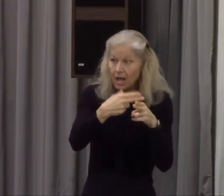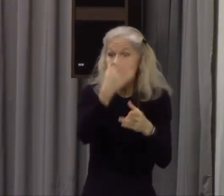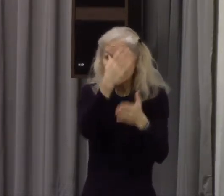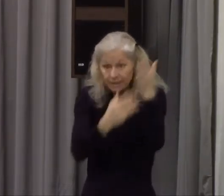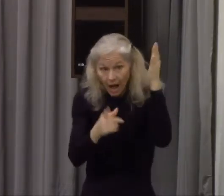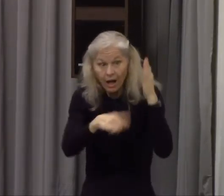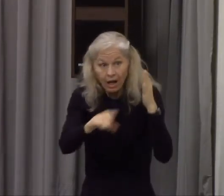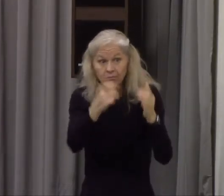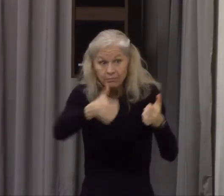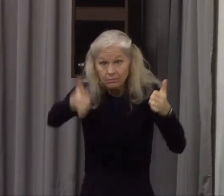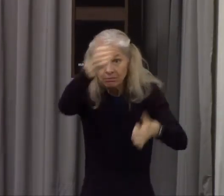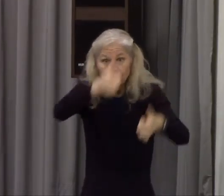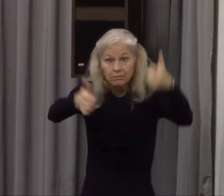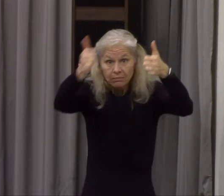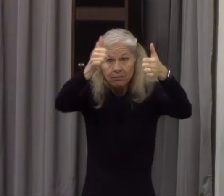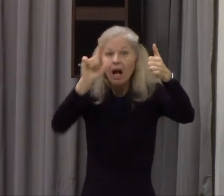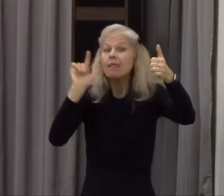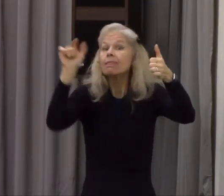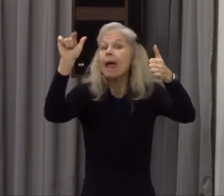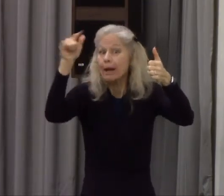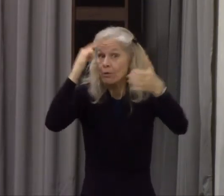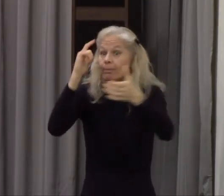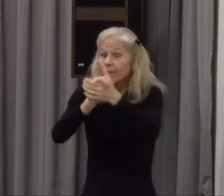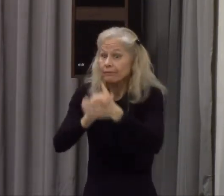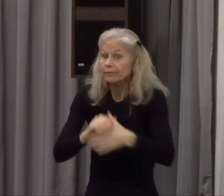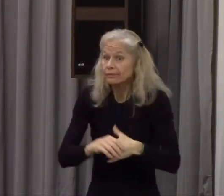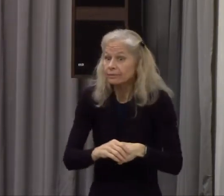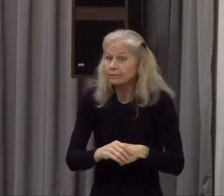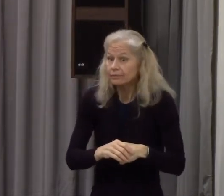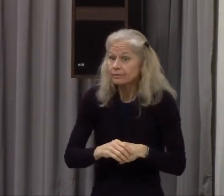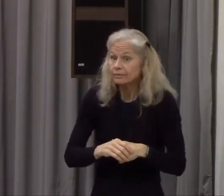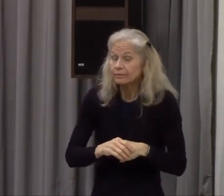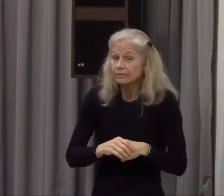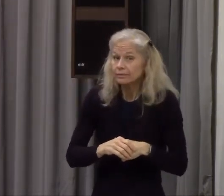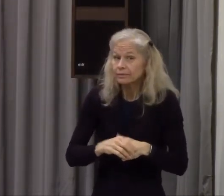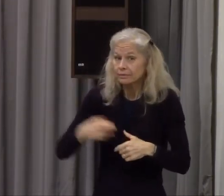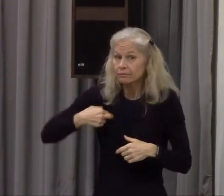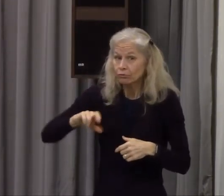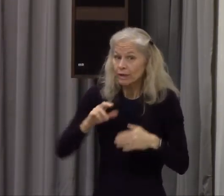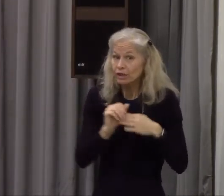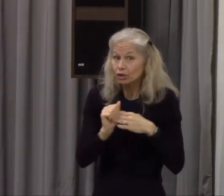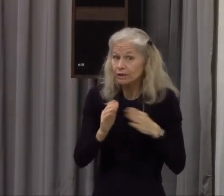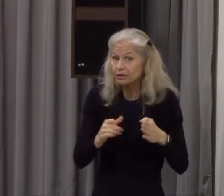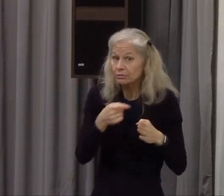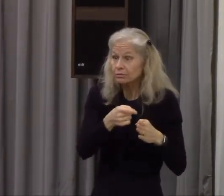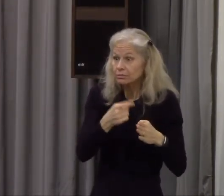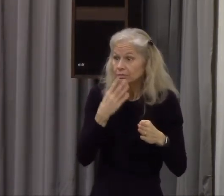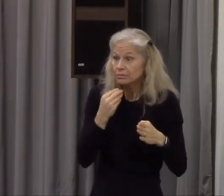in unbelief. You'll find that later on. He didn't keep them blinded. He blinded them for a time.